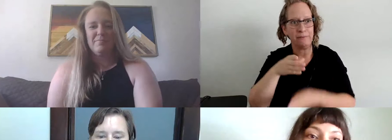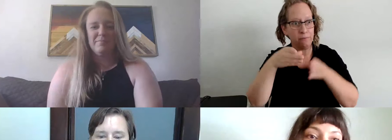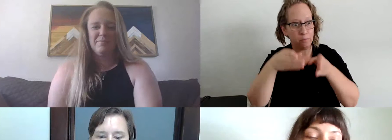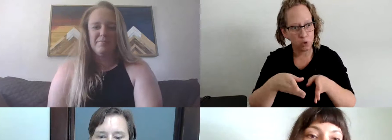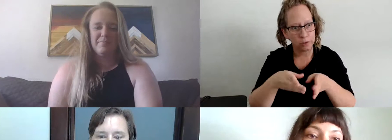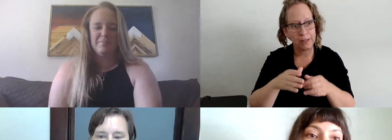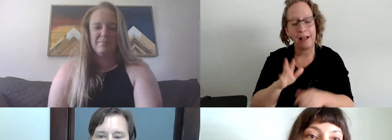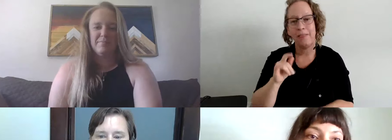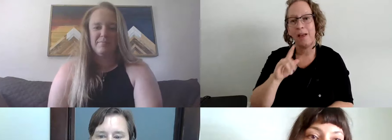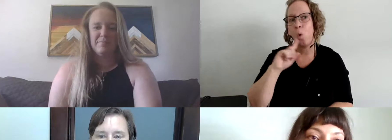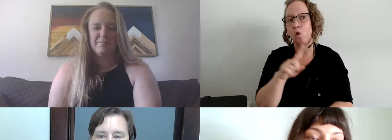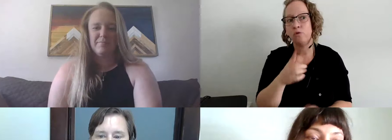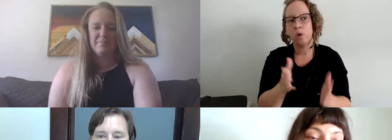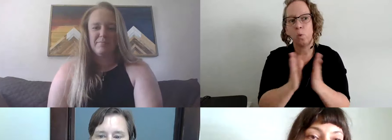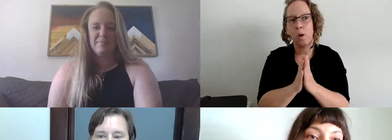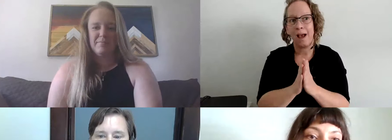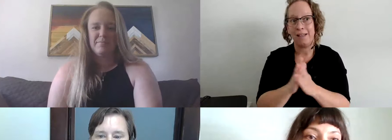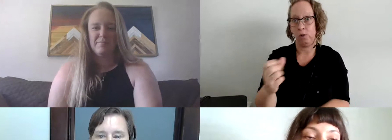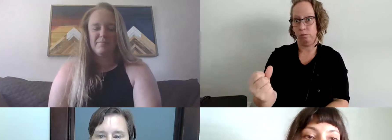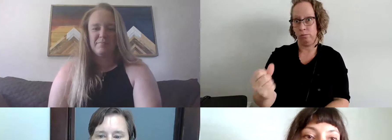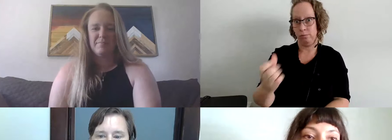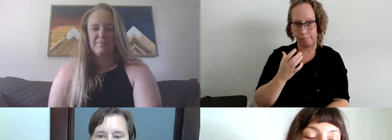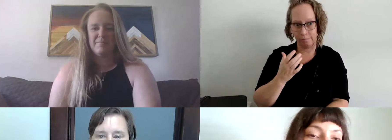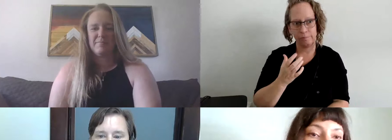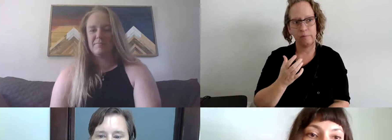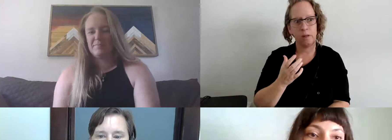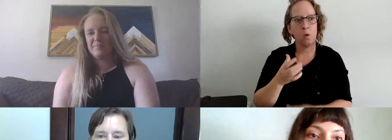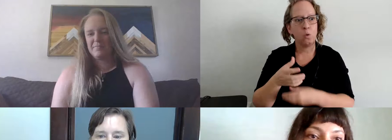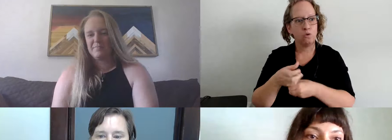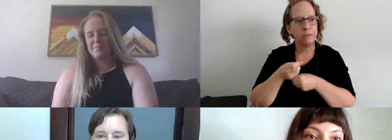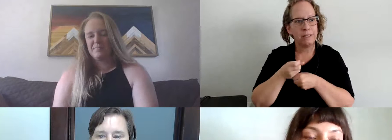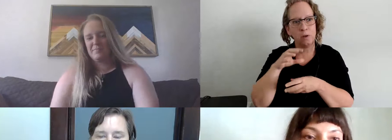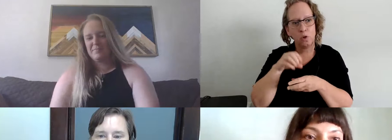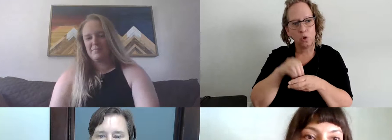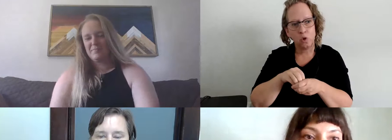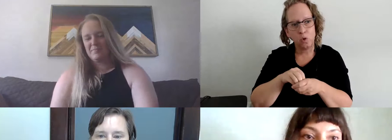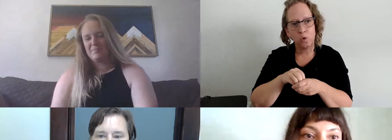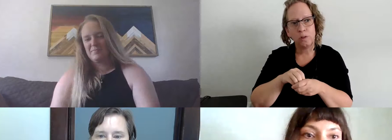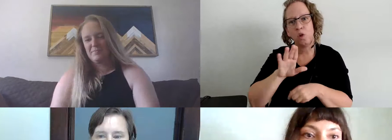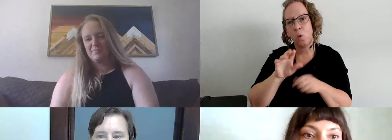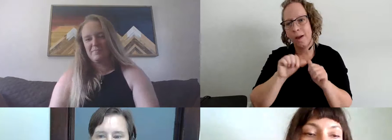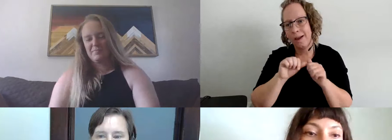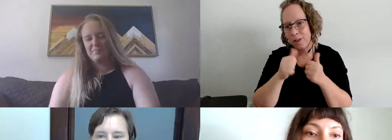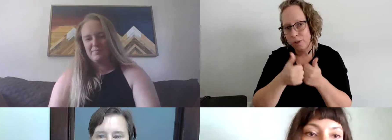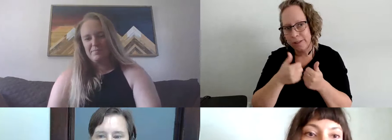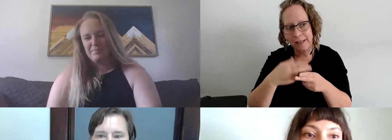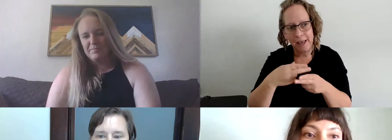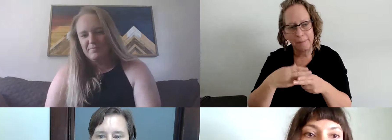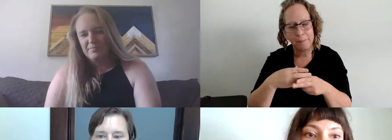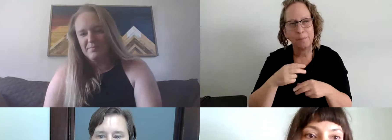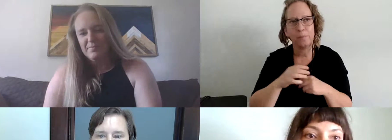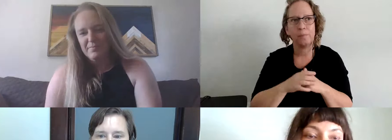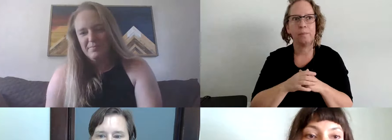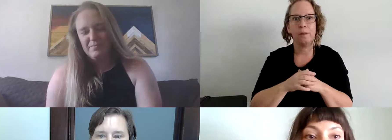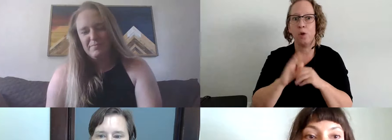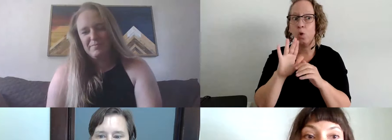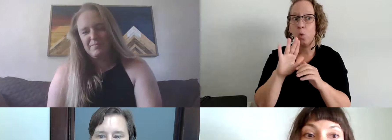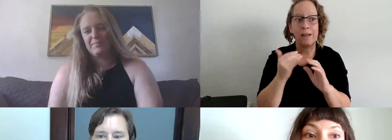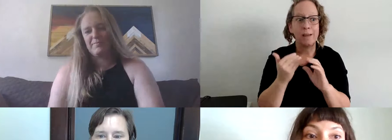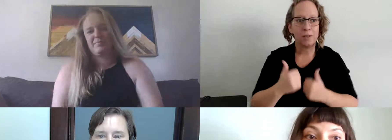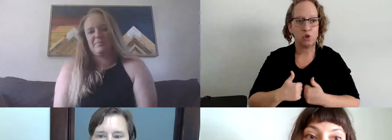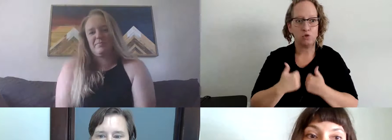That order request comes to us and includes things like your agency name, your email address,